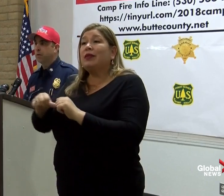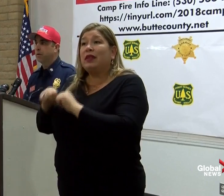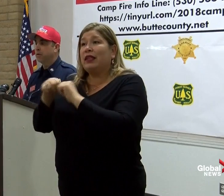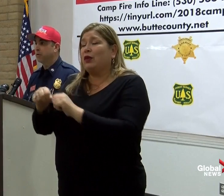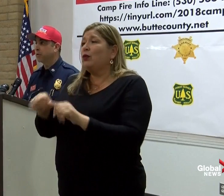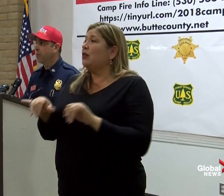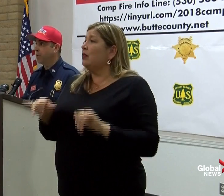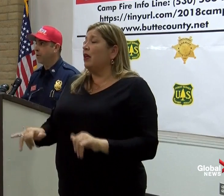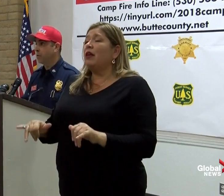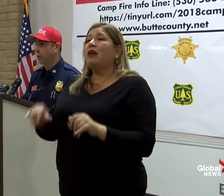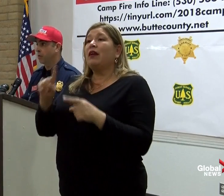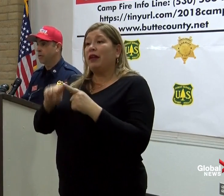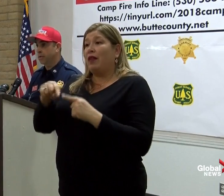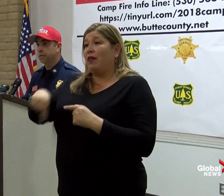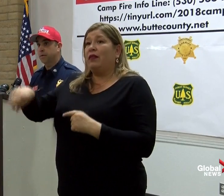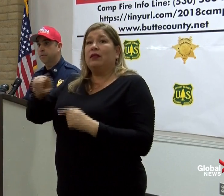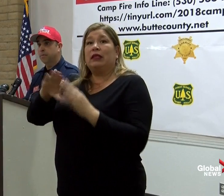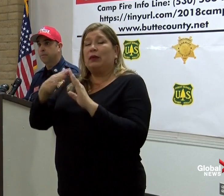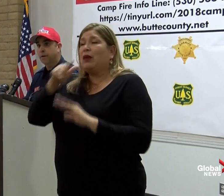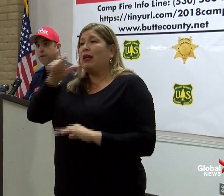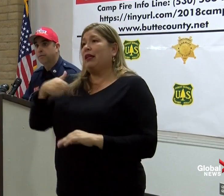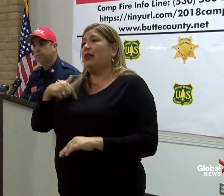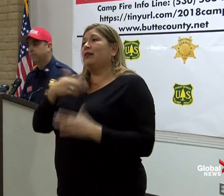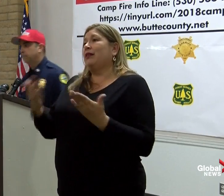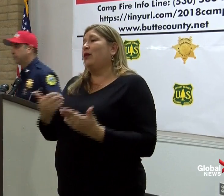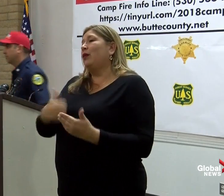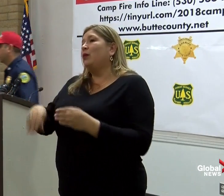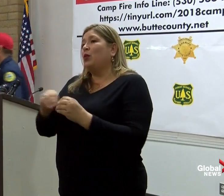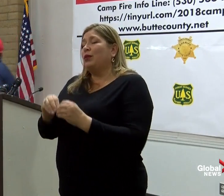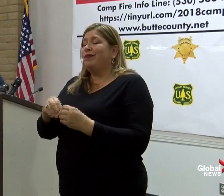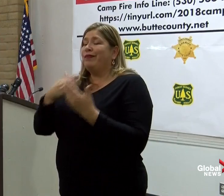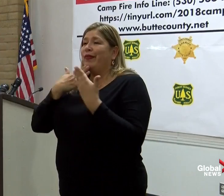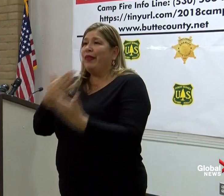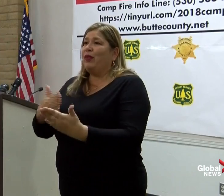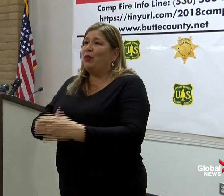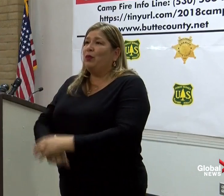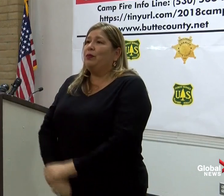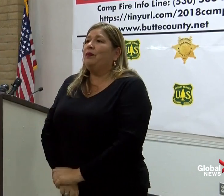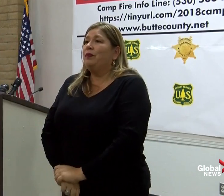here until this community no longer needs us here. Thank you.